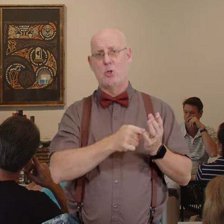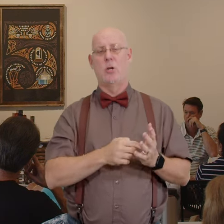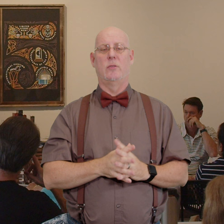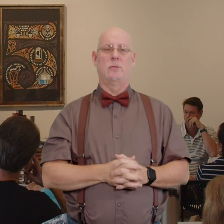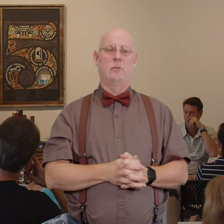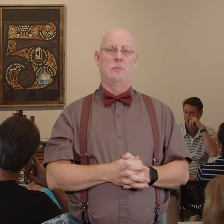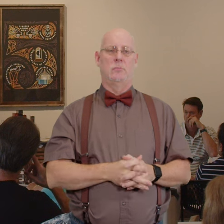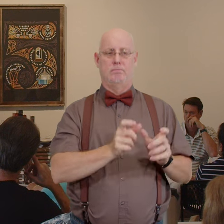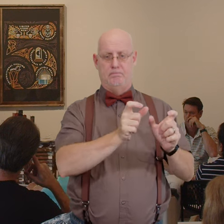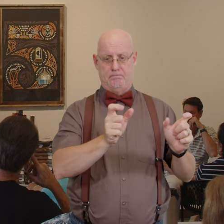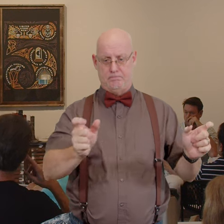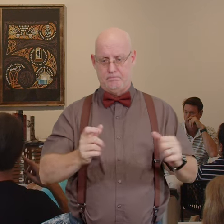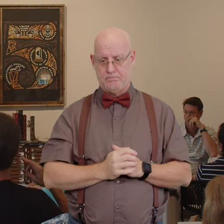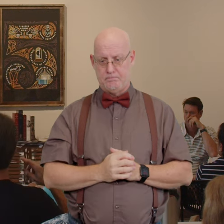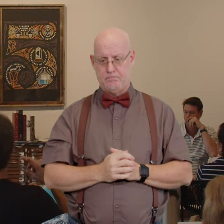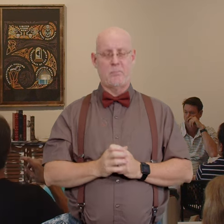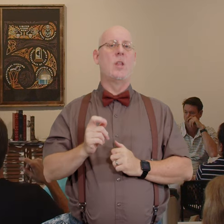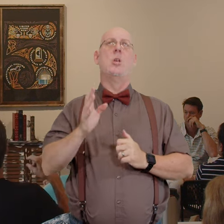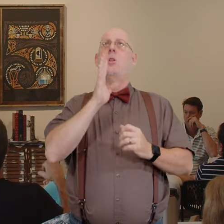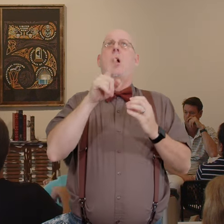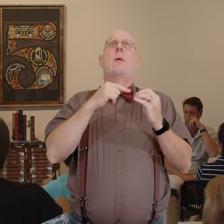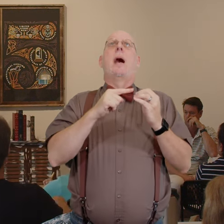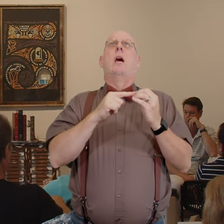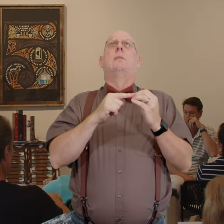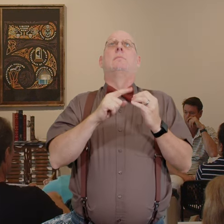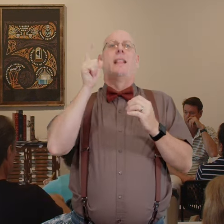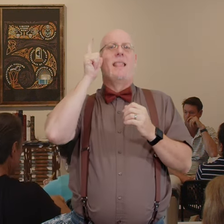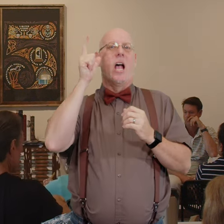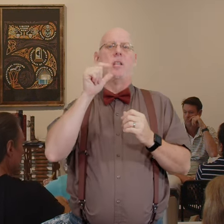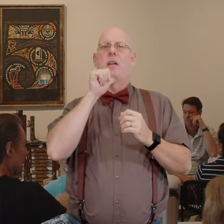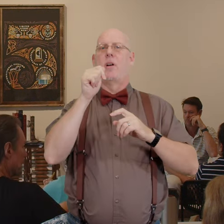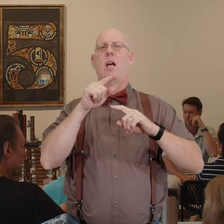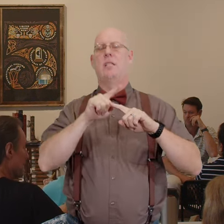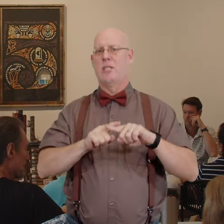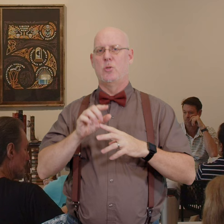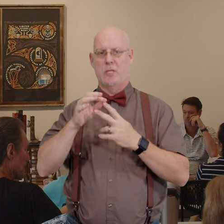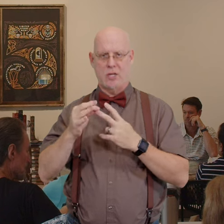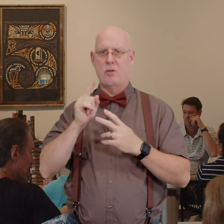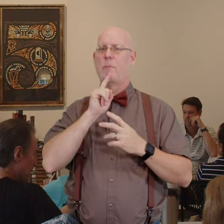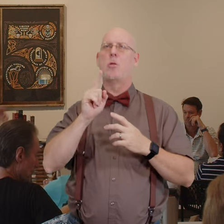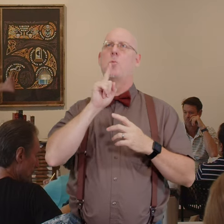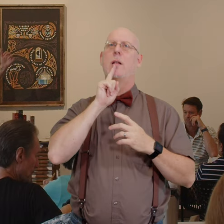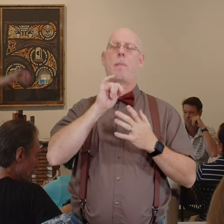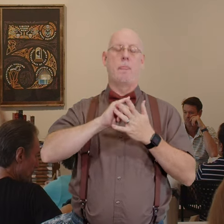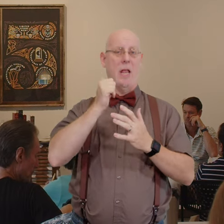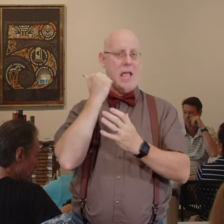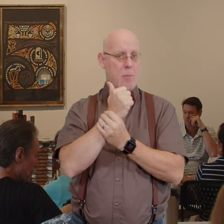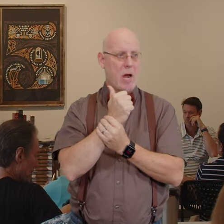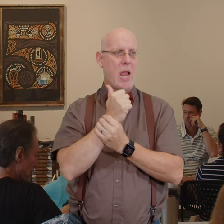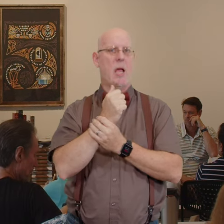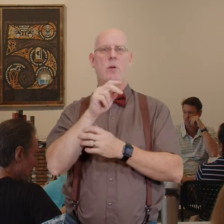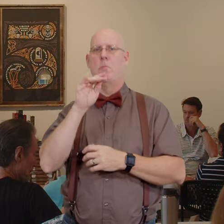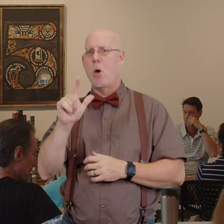he deserves. Okay? So we talk about the logic of unconditional election. We're talking about the reality that